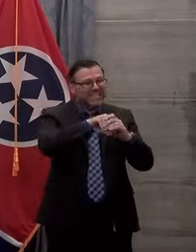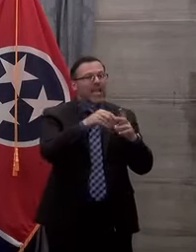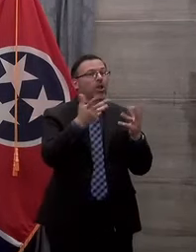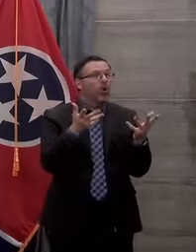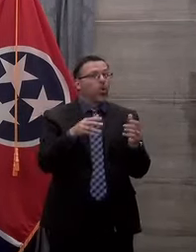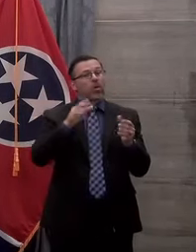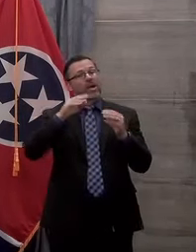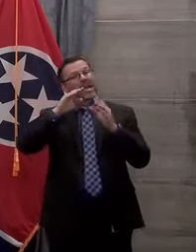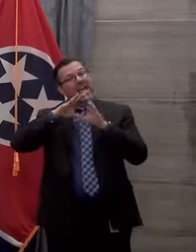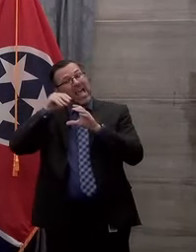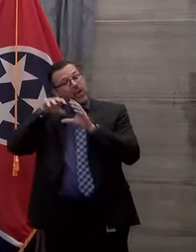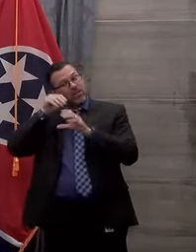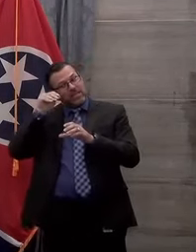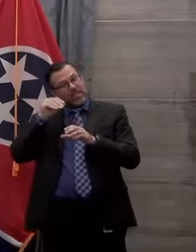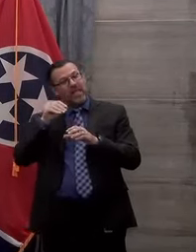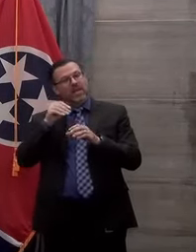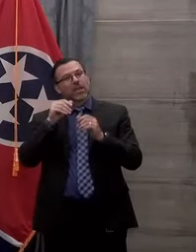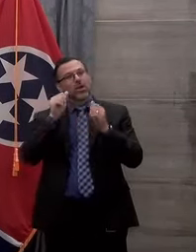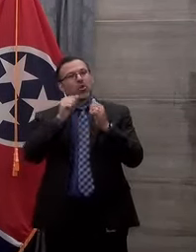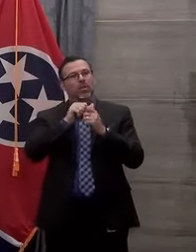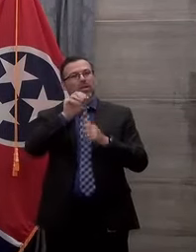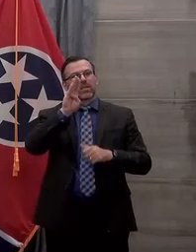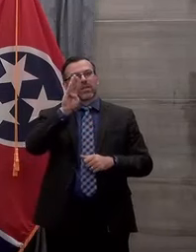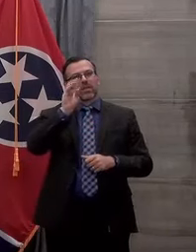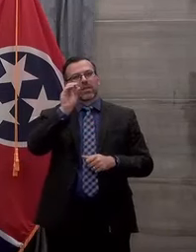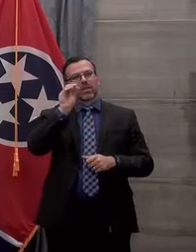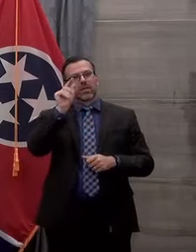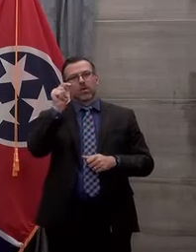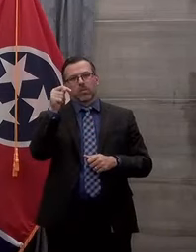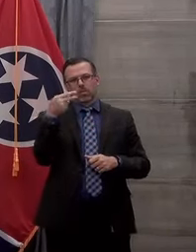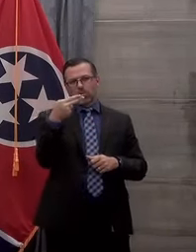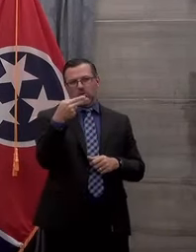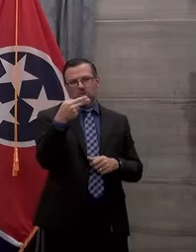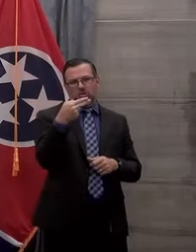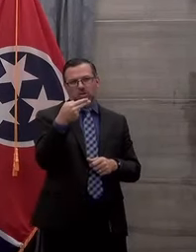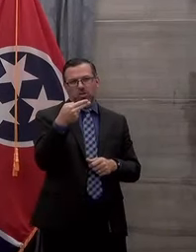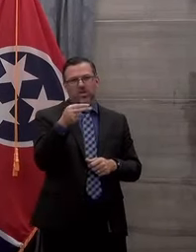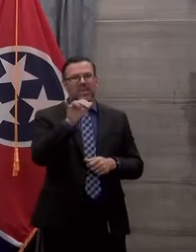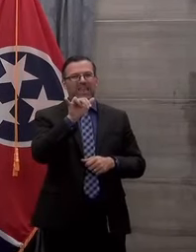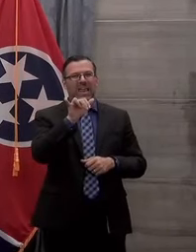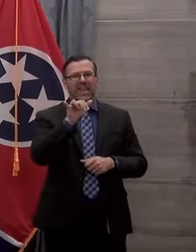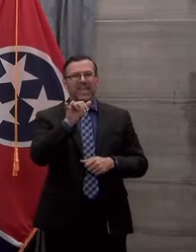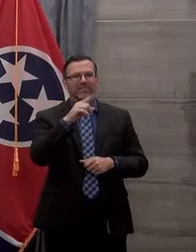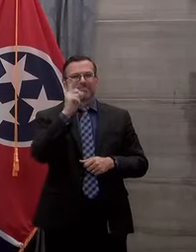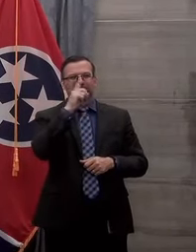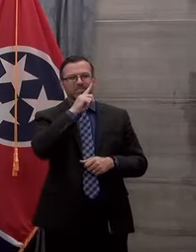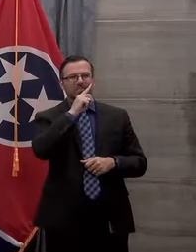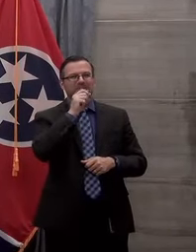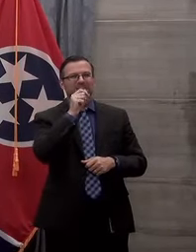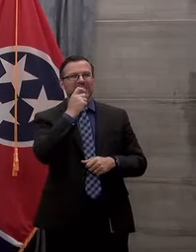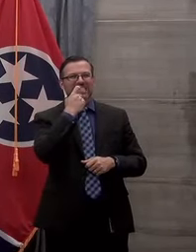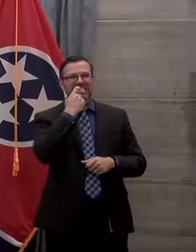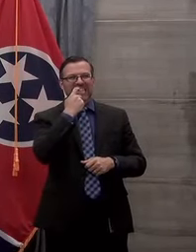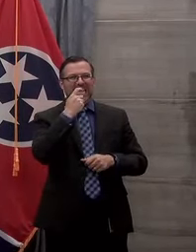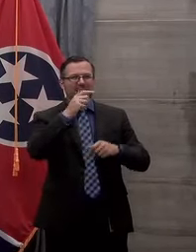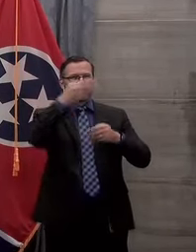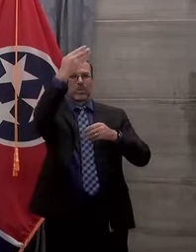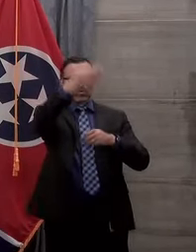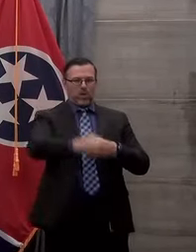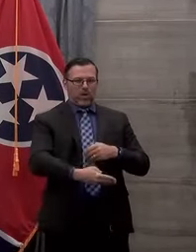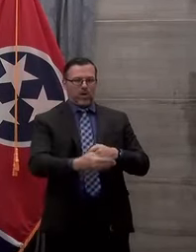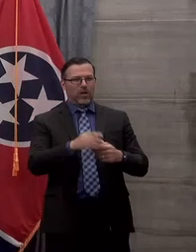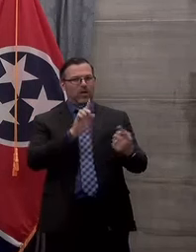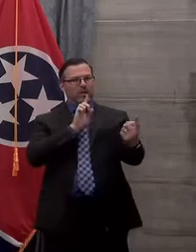visitation with a visitation booth. Most commonly, that's with a plexiglass barrier. And then finally,